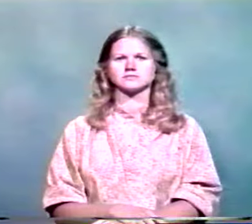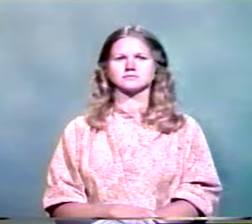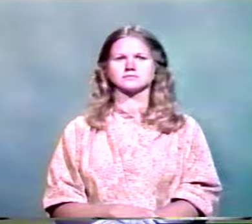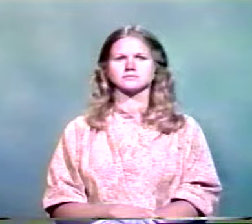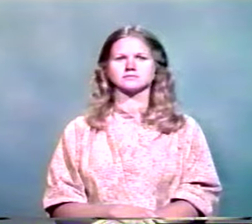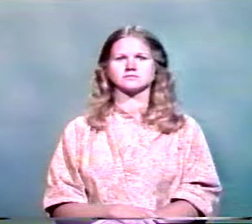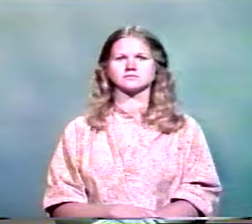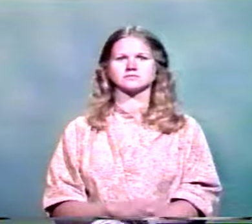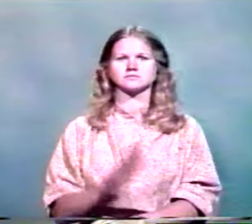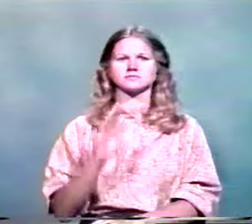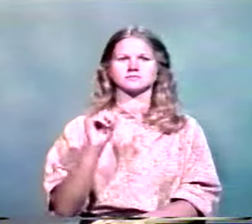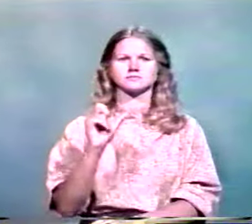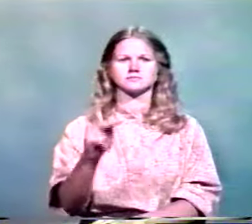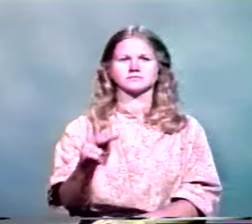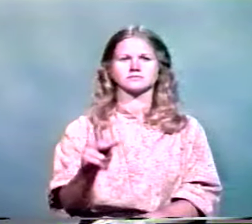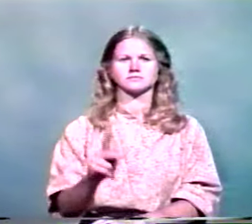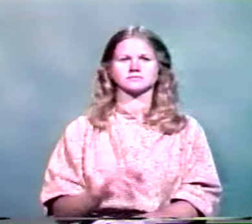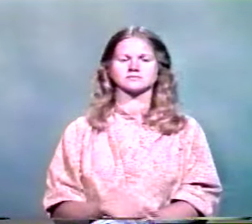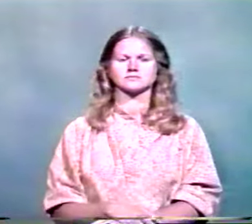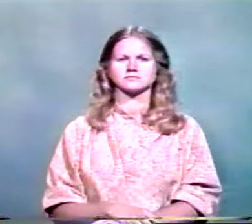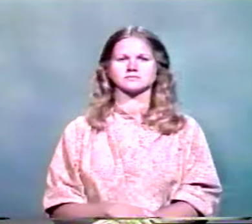Again, a little faster.